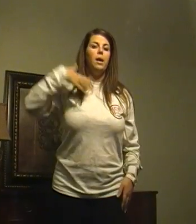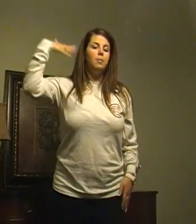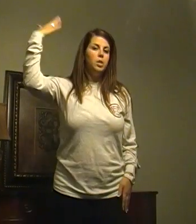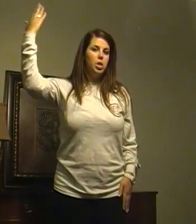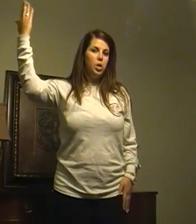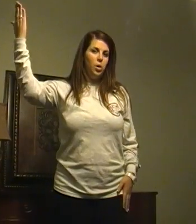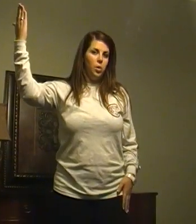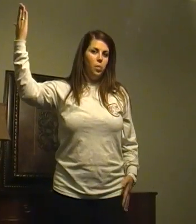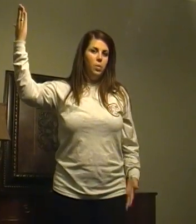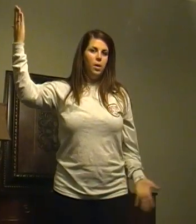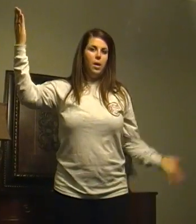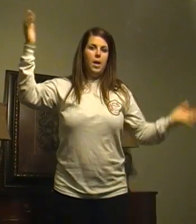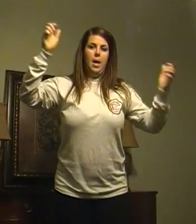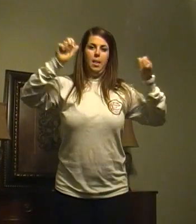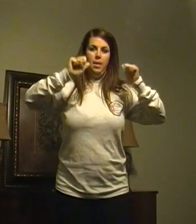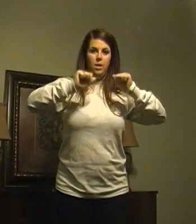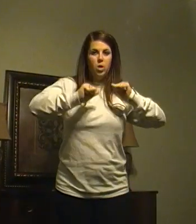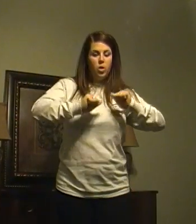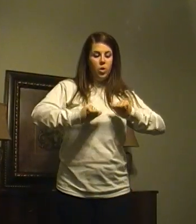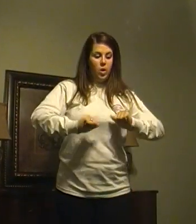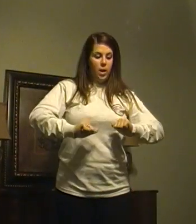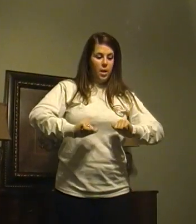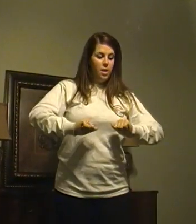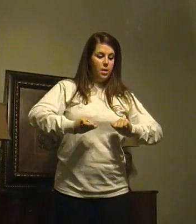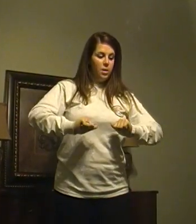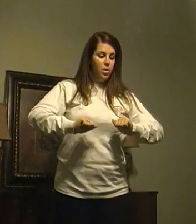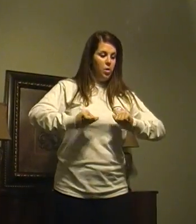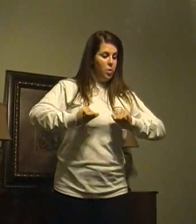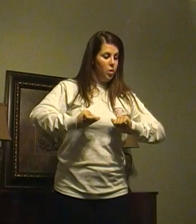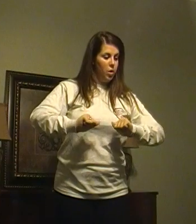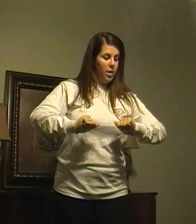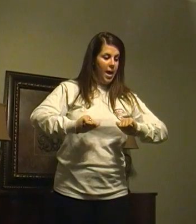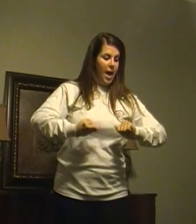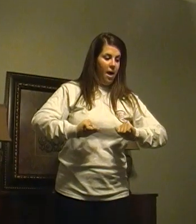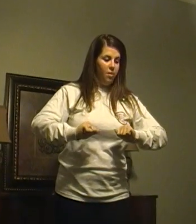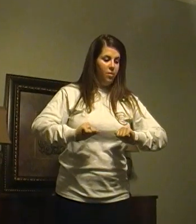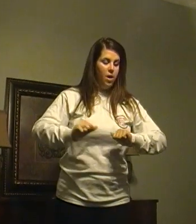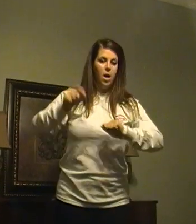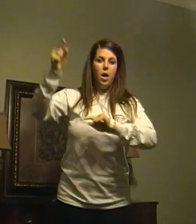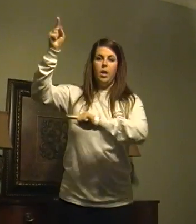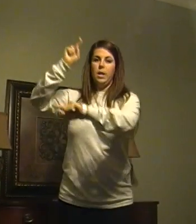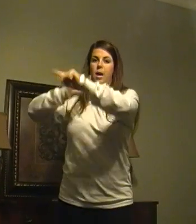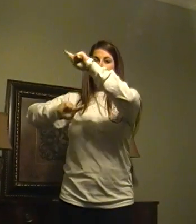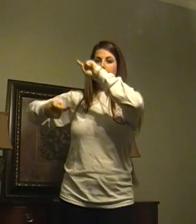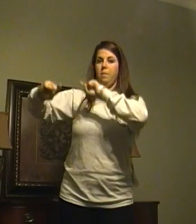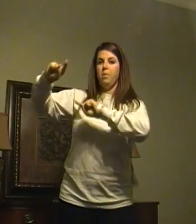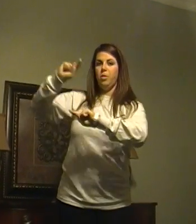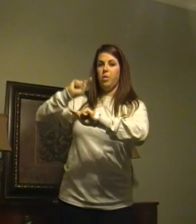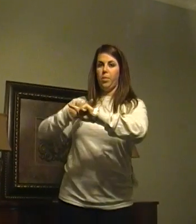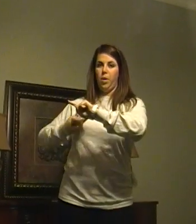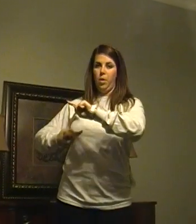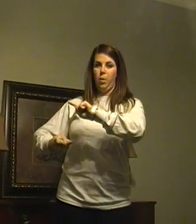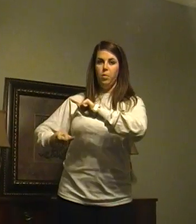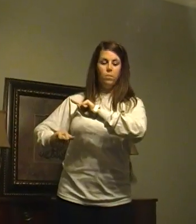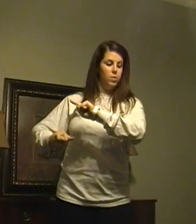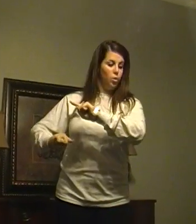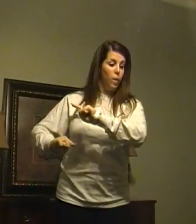up to you, and then could. You could have come through